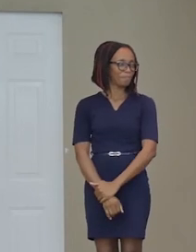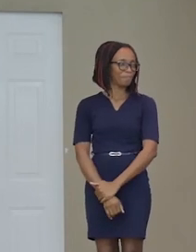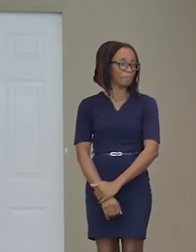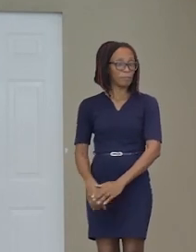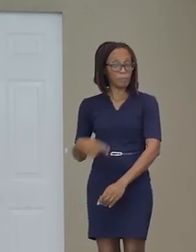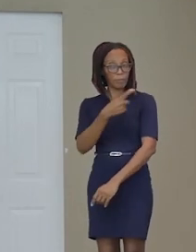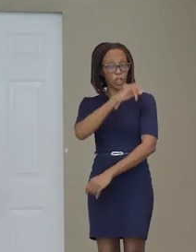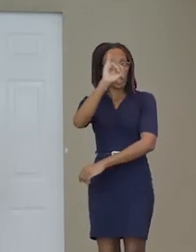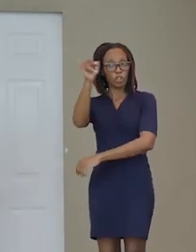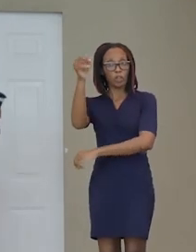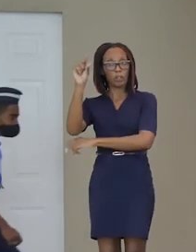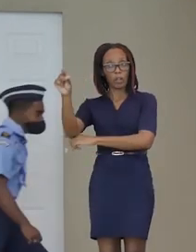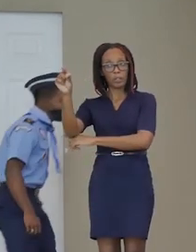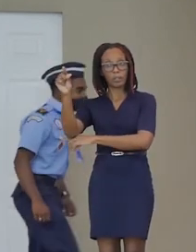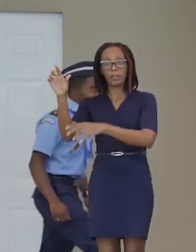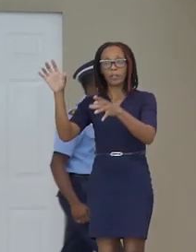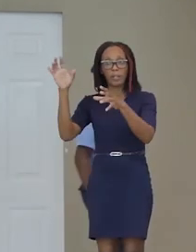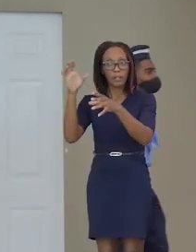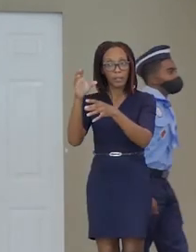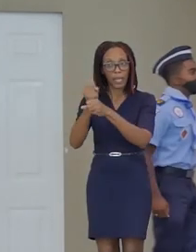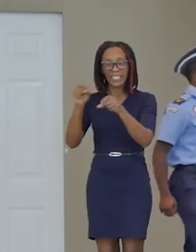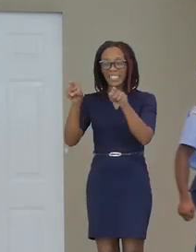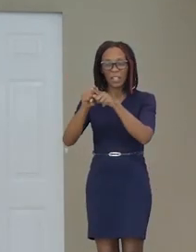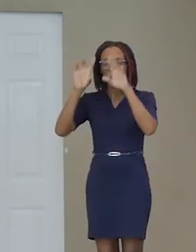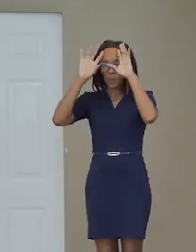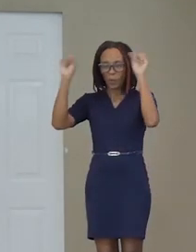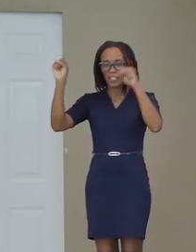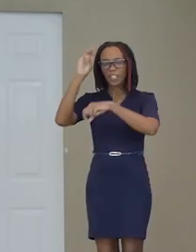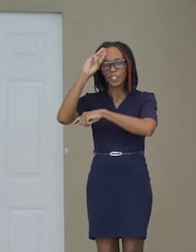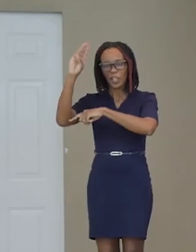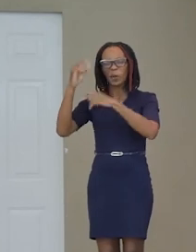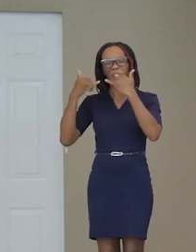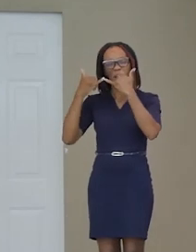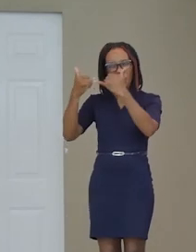Mr. Gonzalez is also receiving this morning the President's Scouts Award.